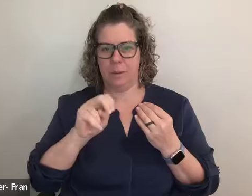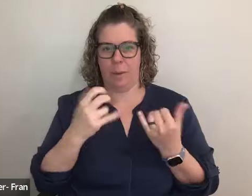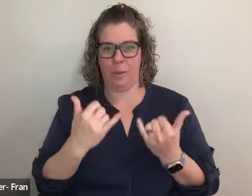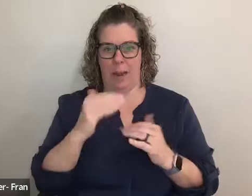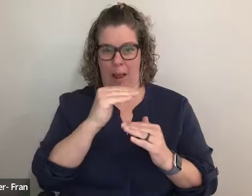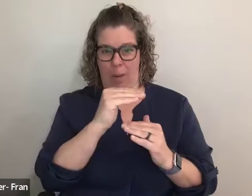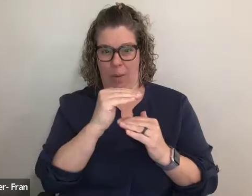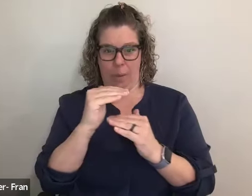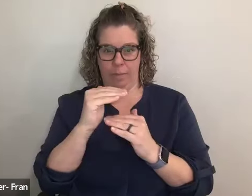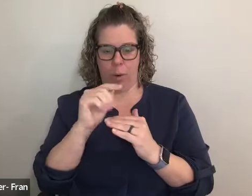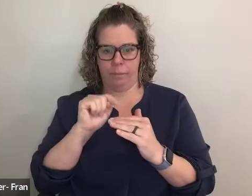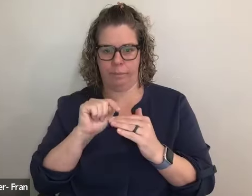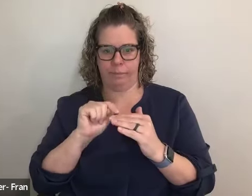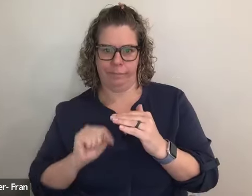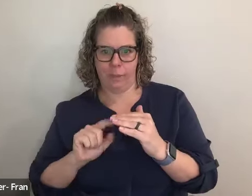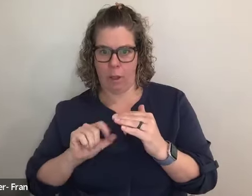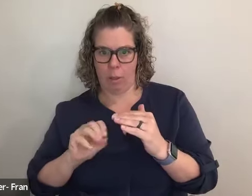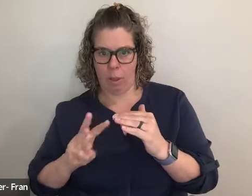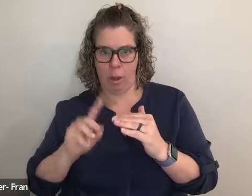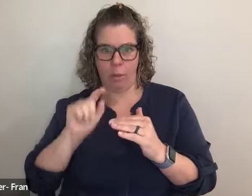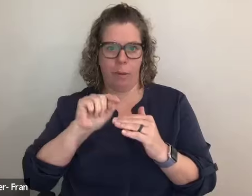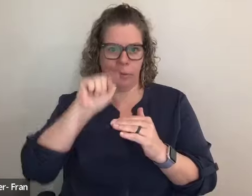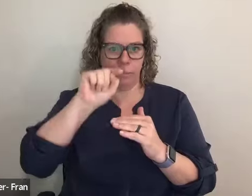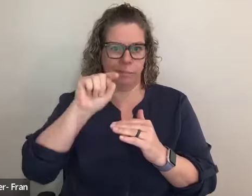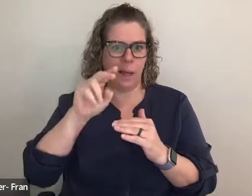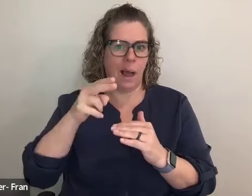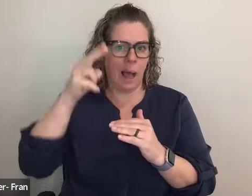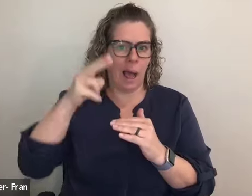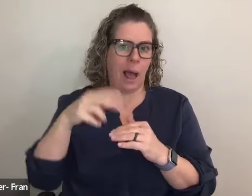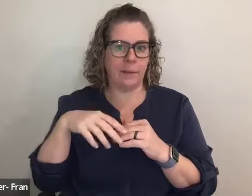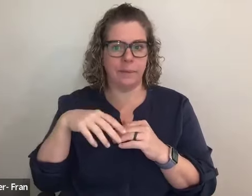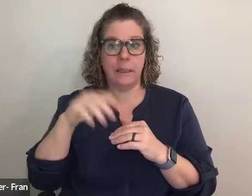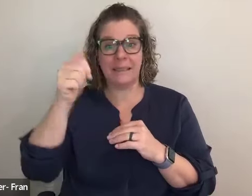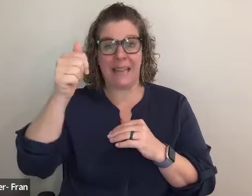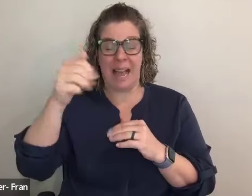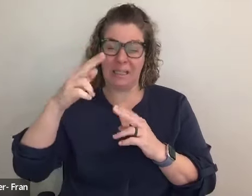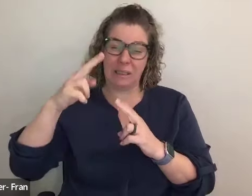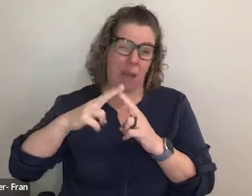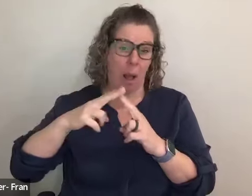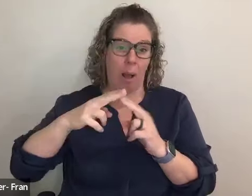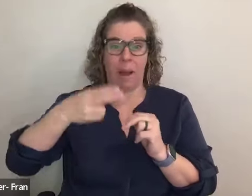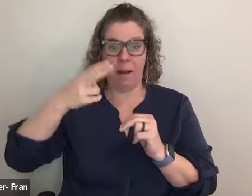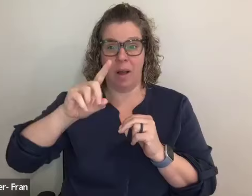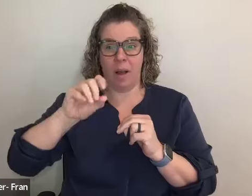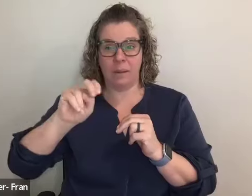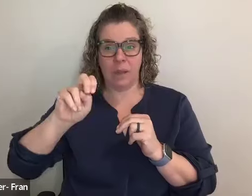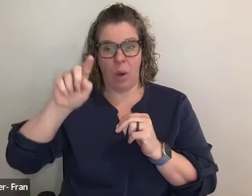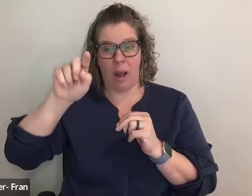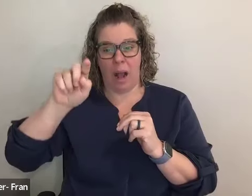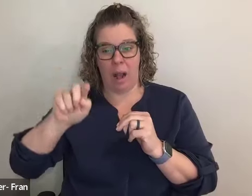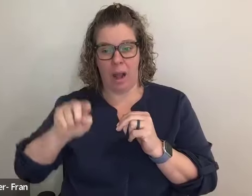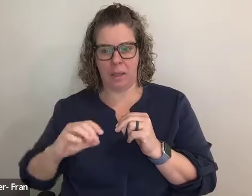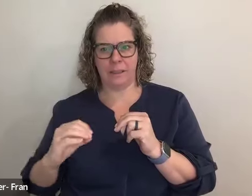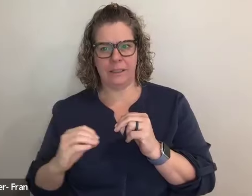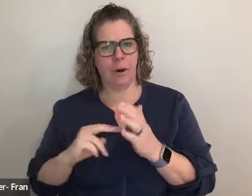And so, 0 is like, whoo, bottom of the low zone, 10 is top of the high zone. And just give yourself a